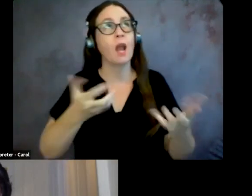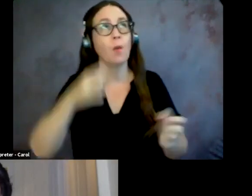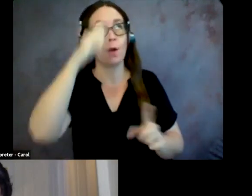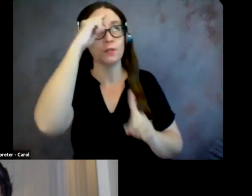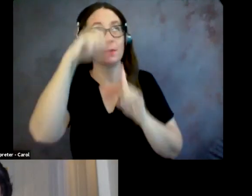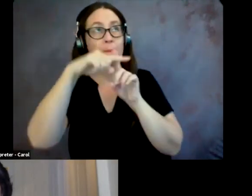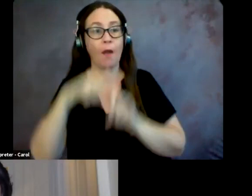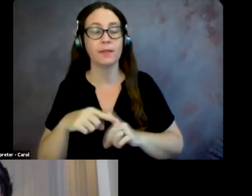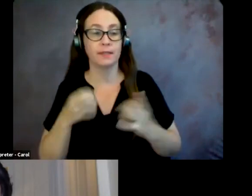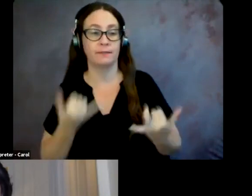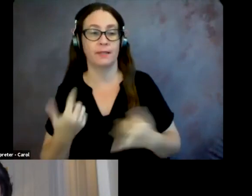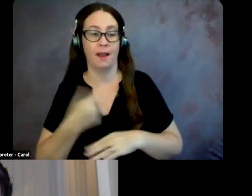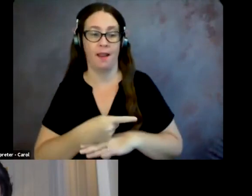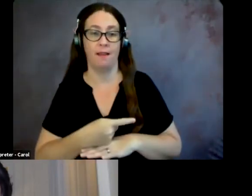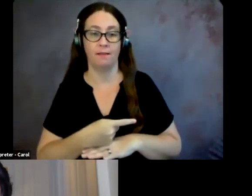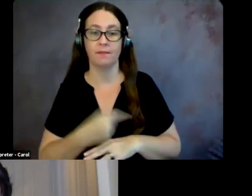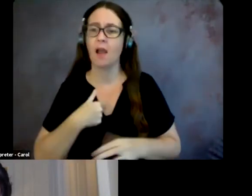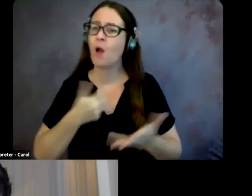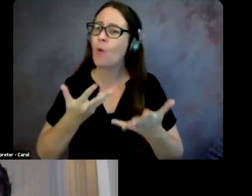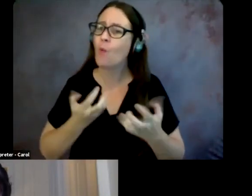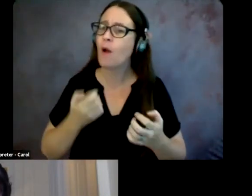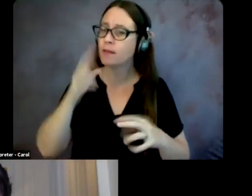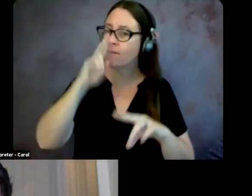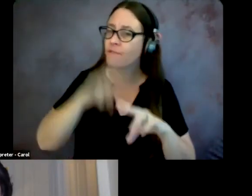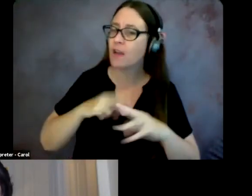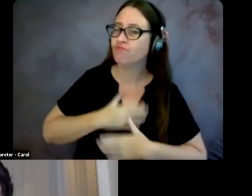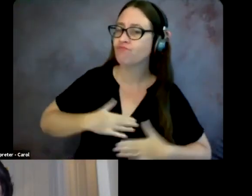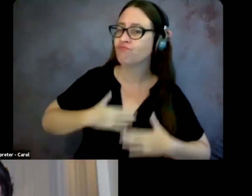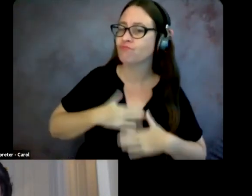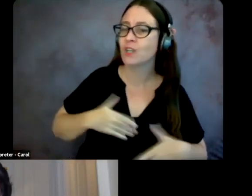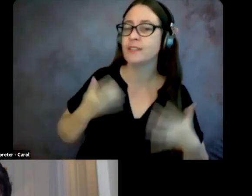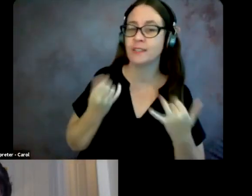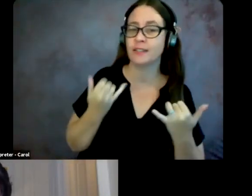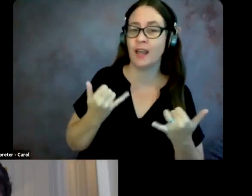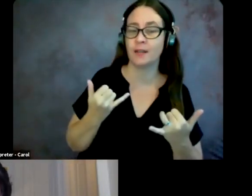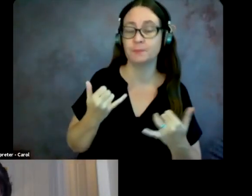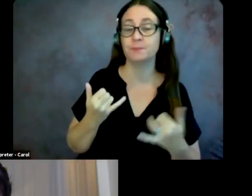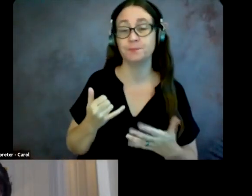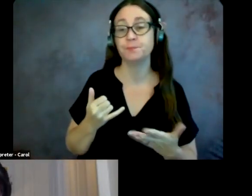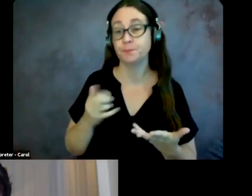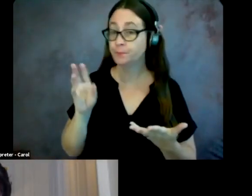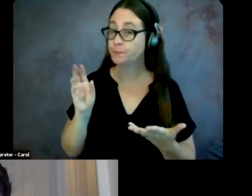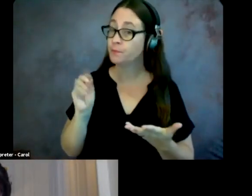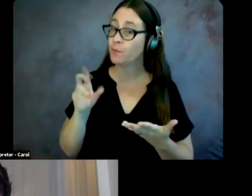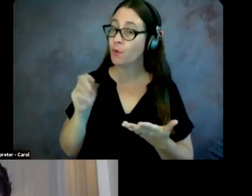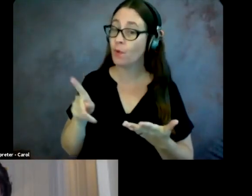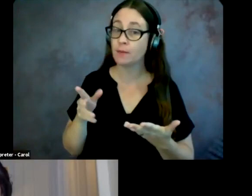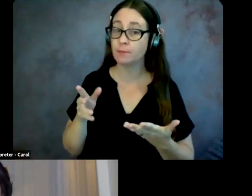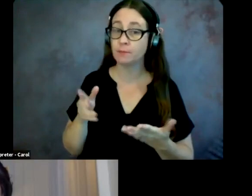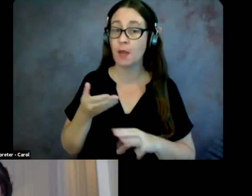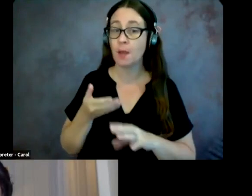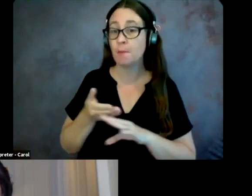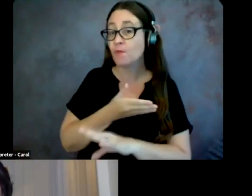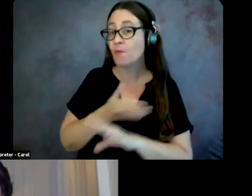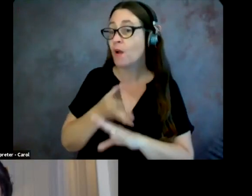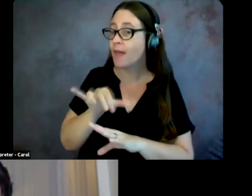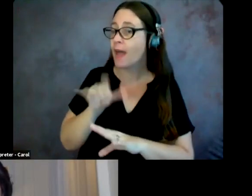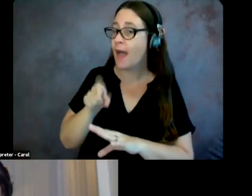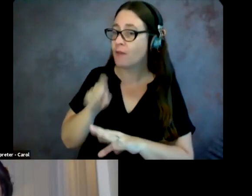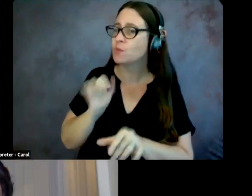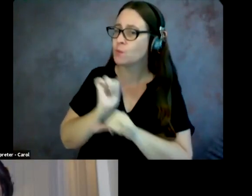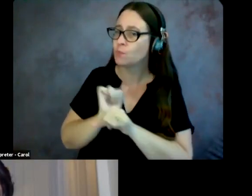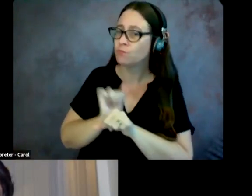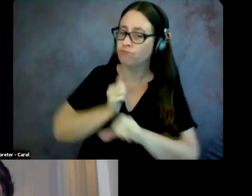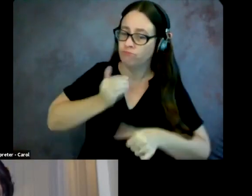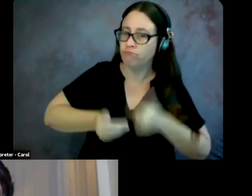have fun today. Okay, but you need to do those few steps before that. So absolutely, you